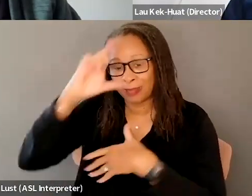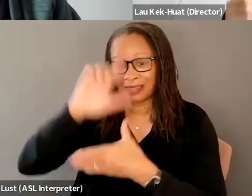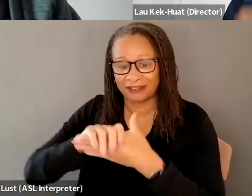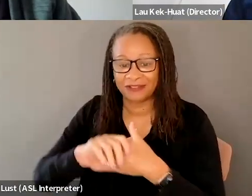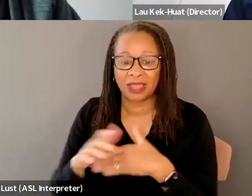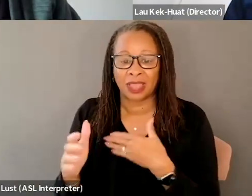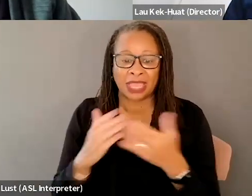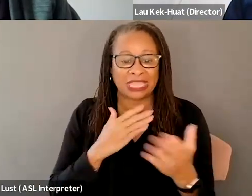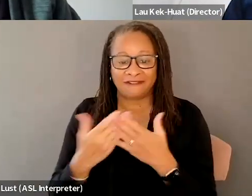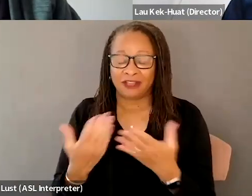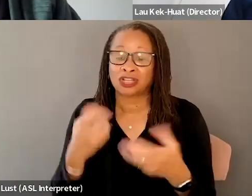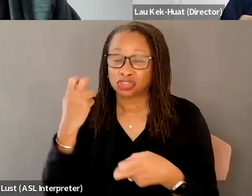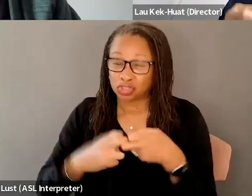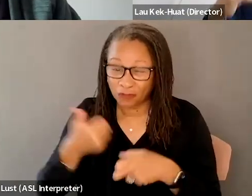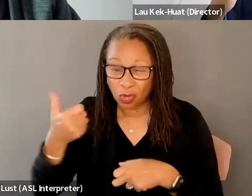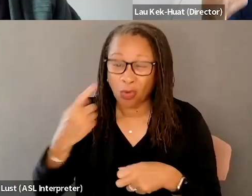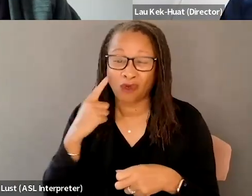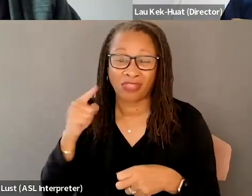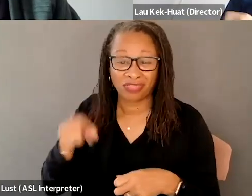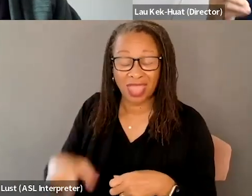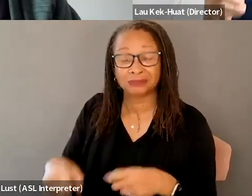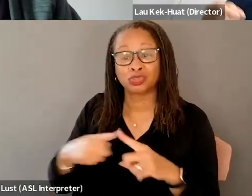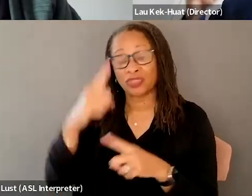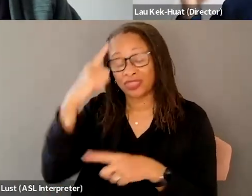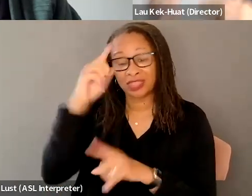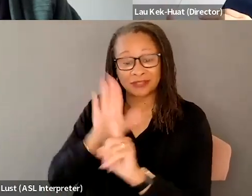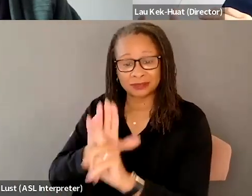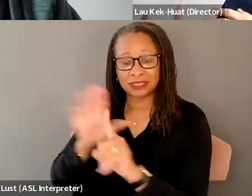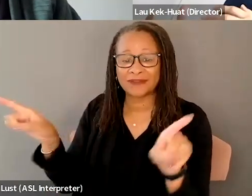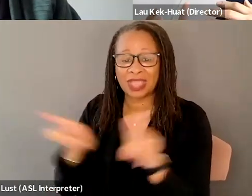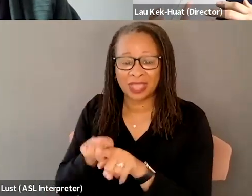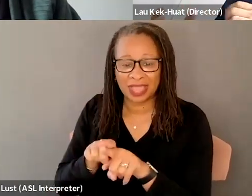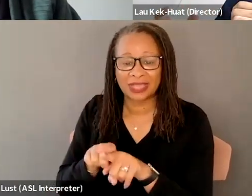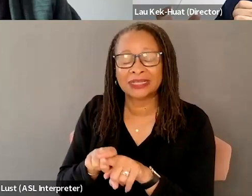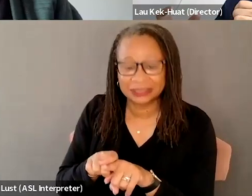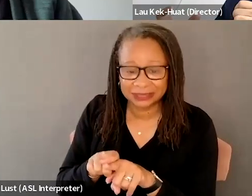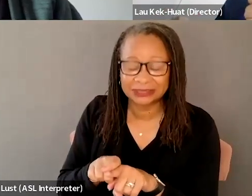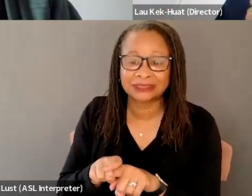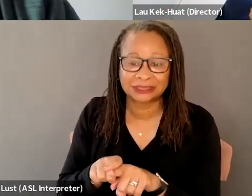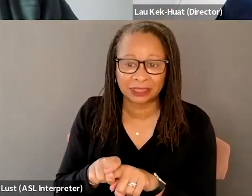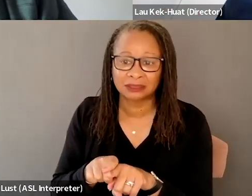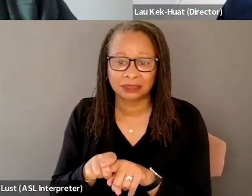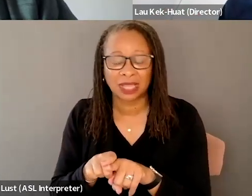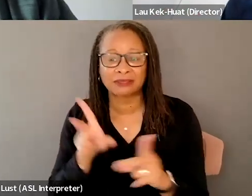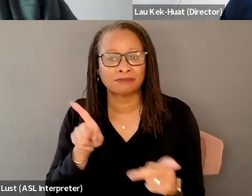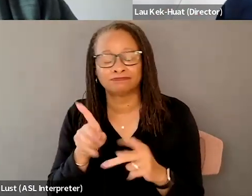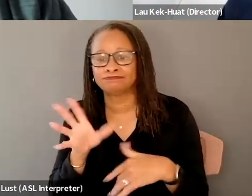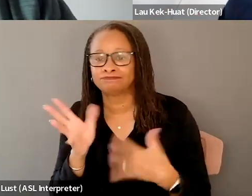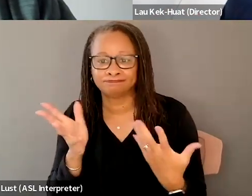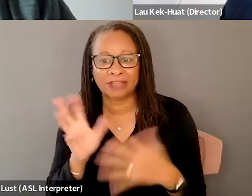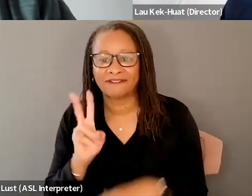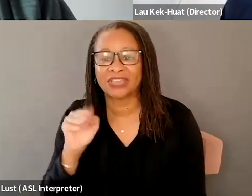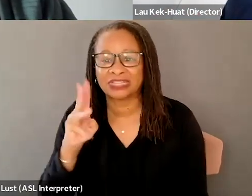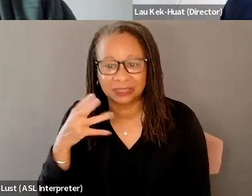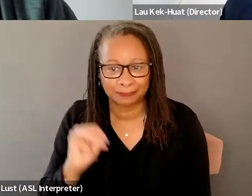even harder for them to think of themselves as a perpetrator. Yes. No, Uh, and the other